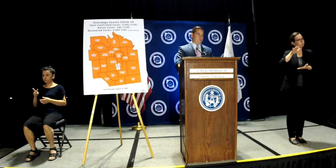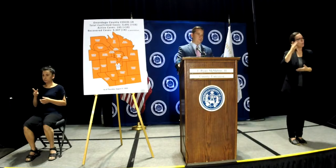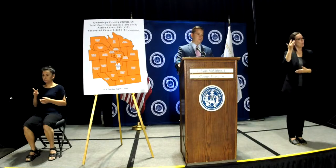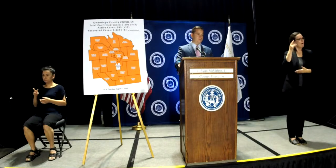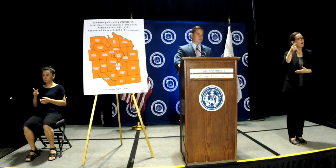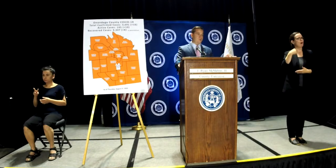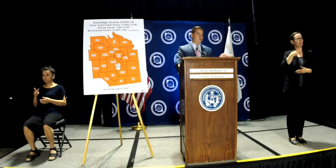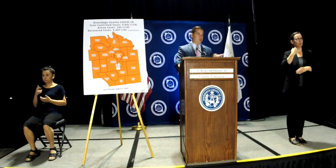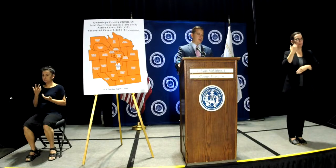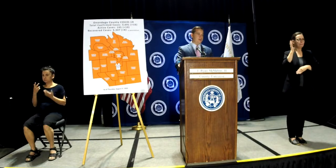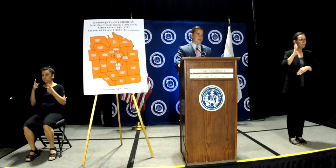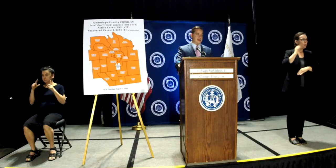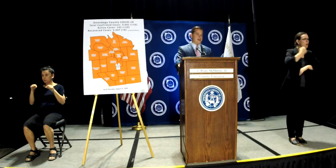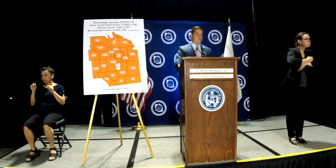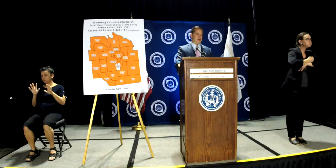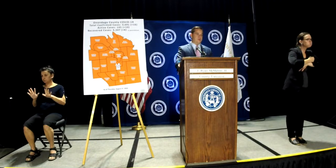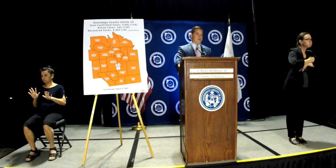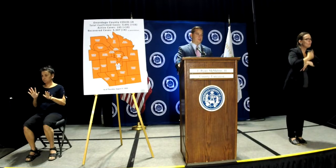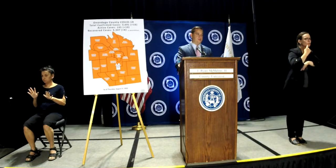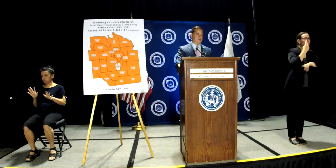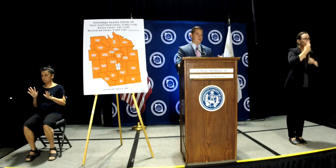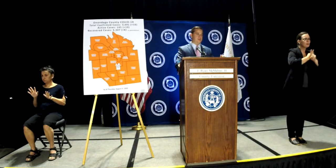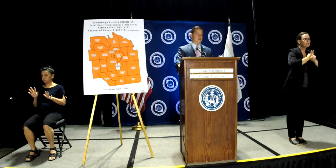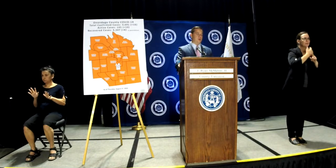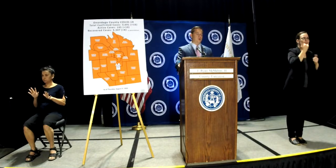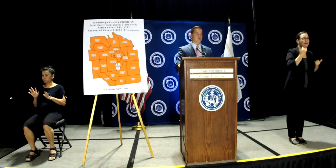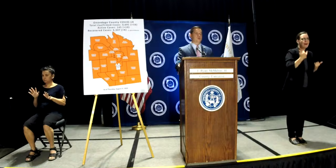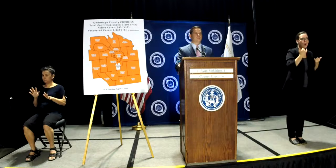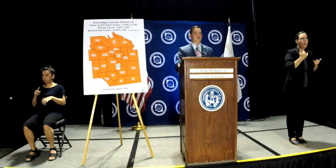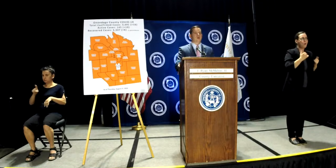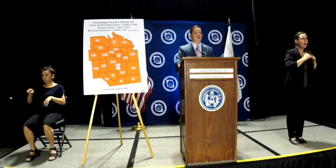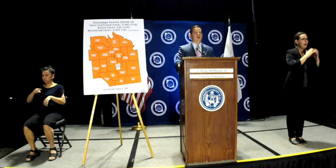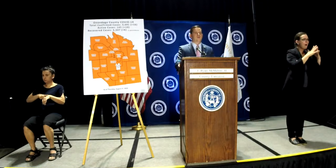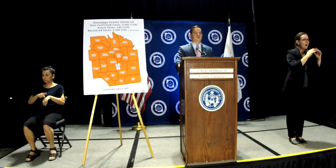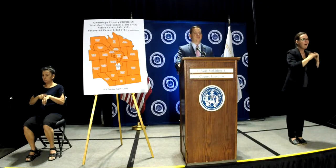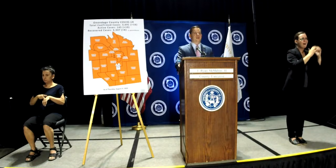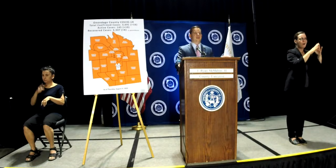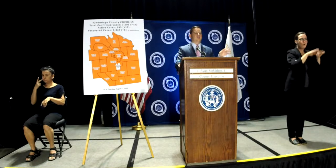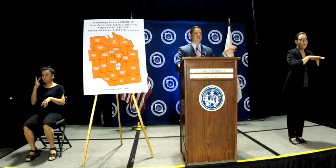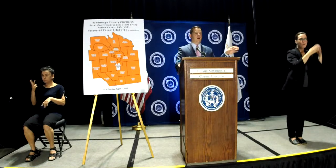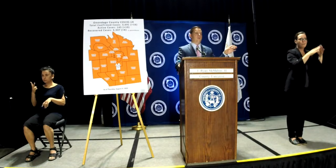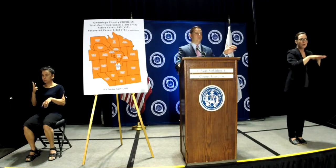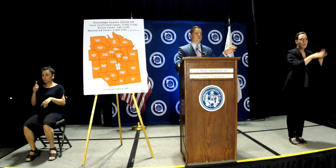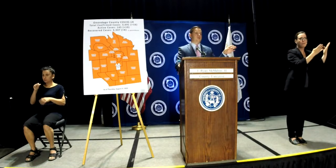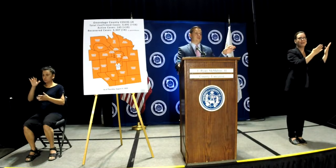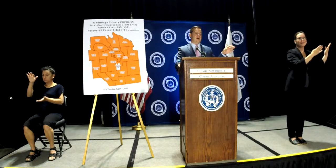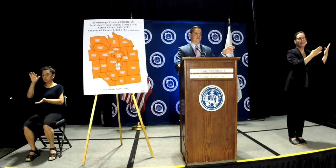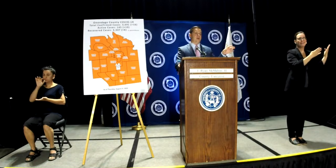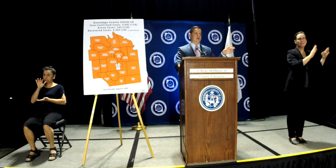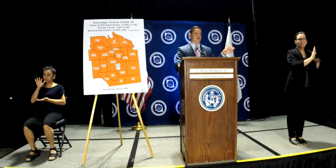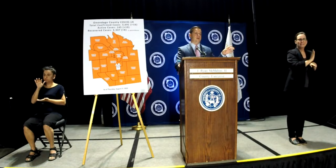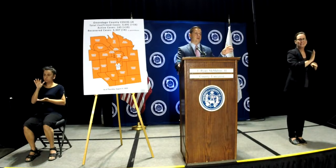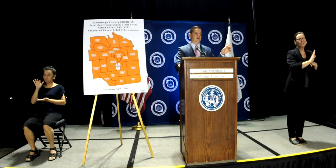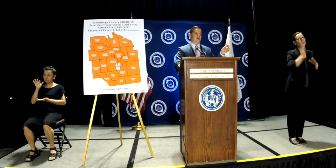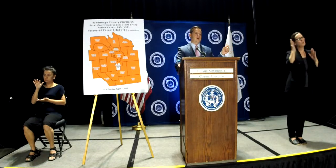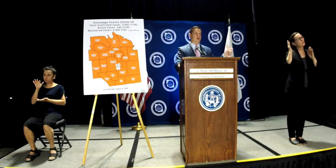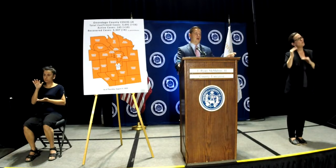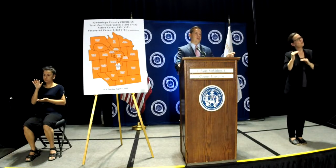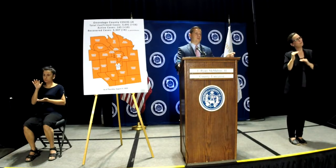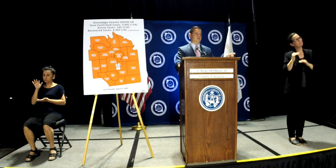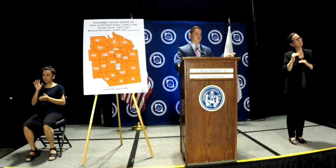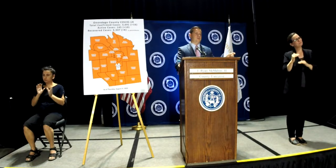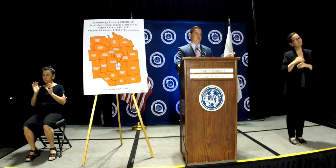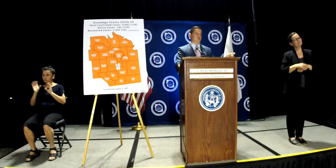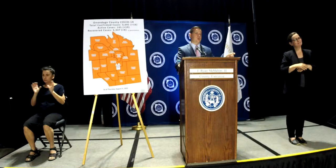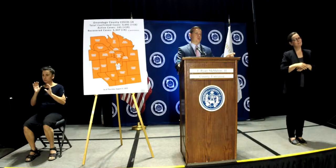hopefully, related to any federal stimulus to states and locals. If the state gets some, does that mean our